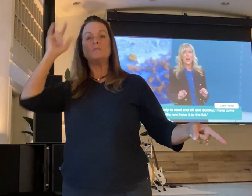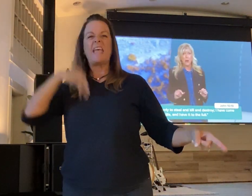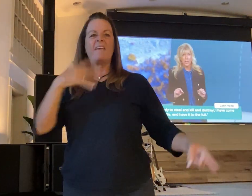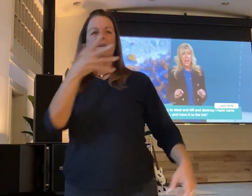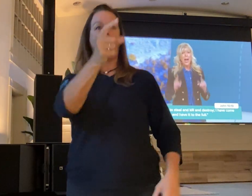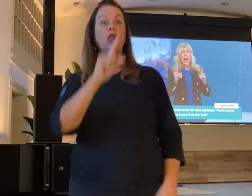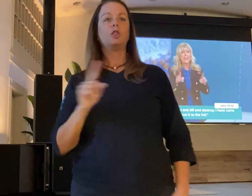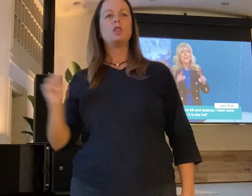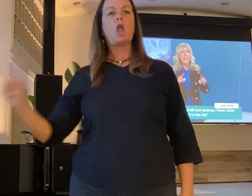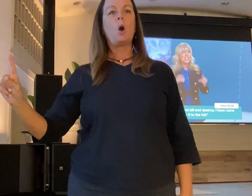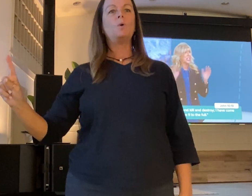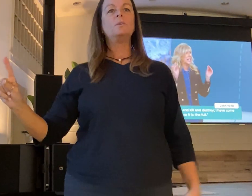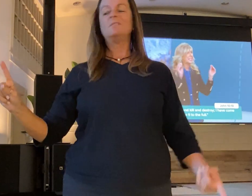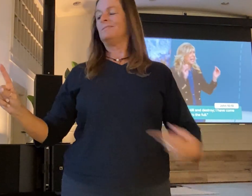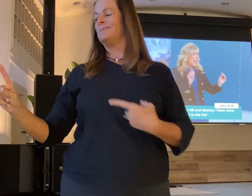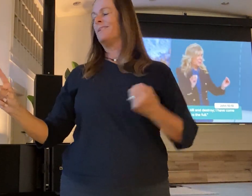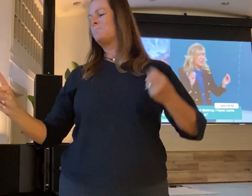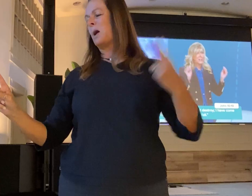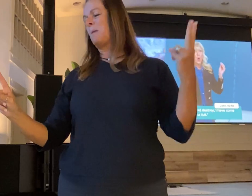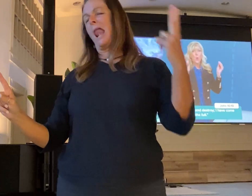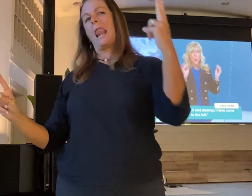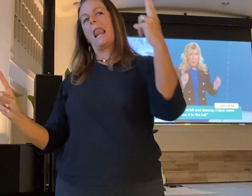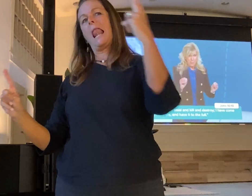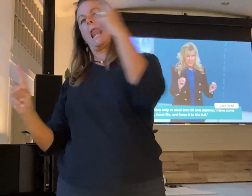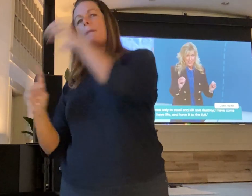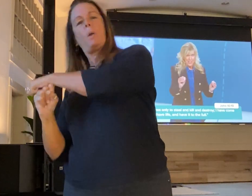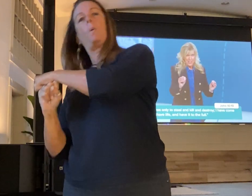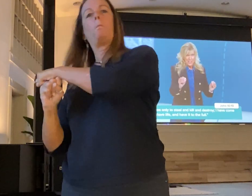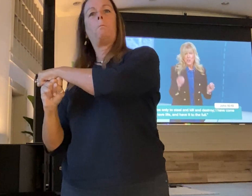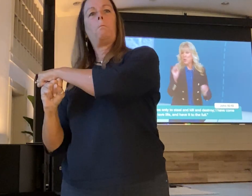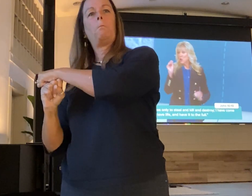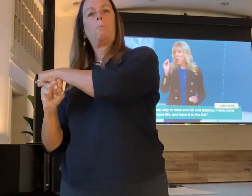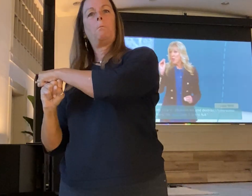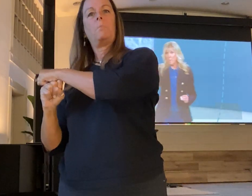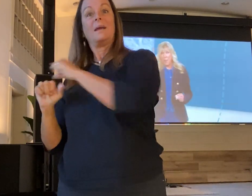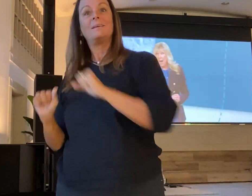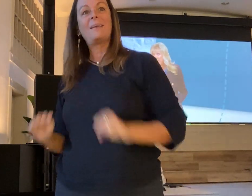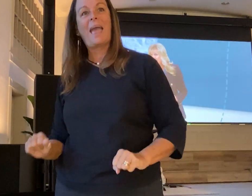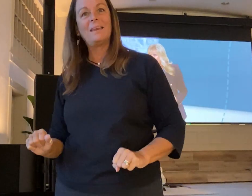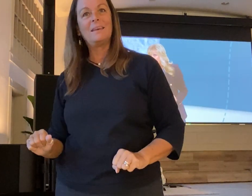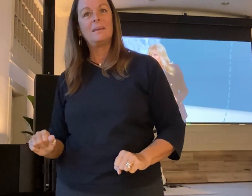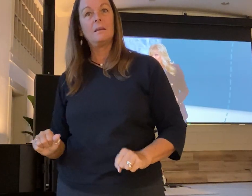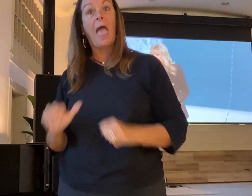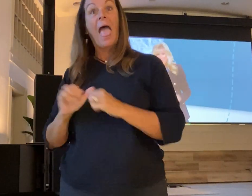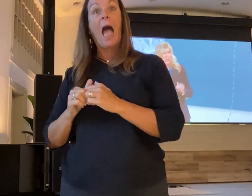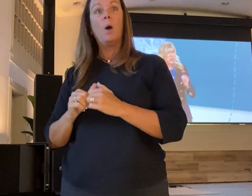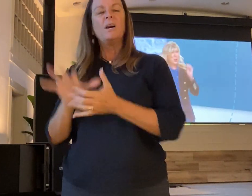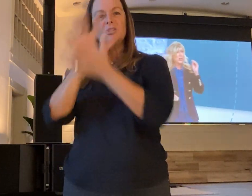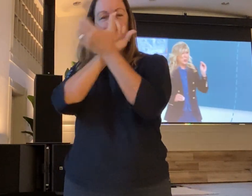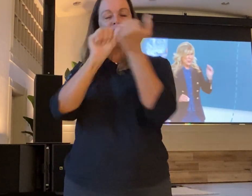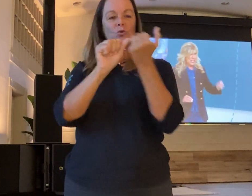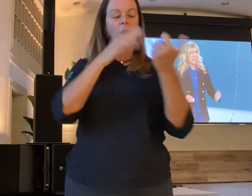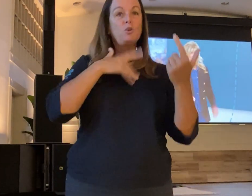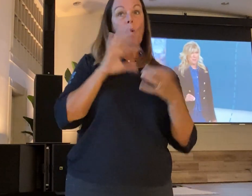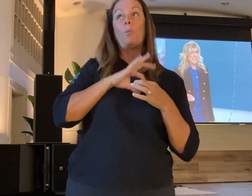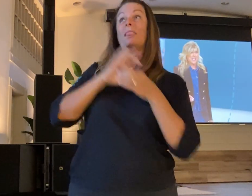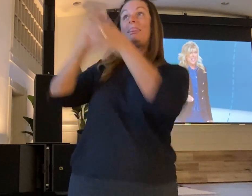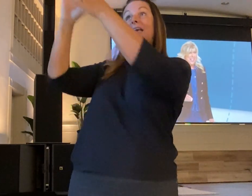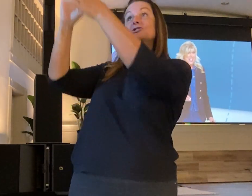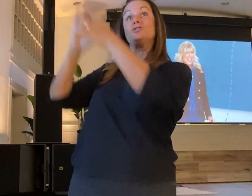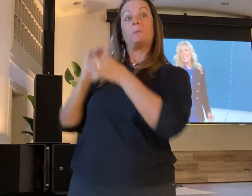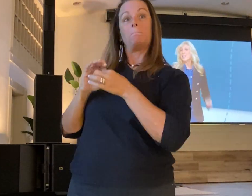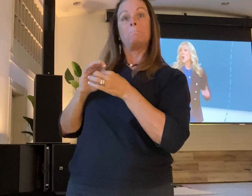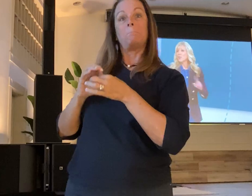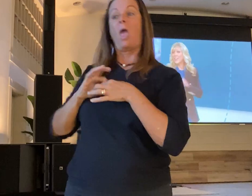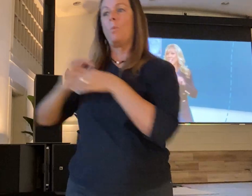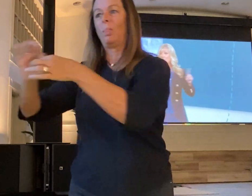alone, he can take you out. Isolation is the enemy's weapon to destroy your body and to destroy your